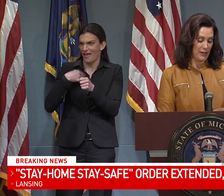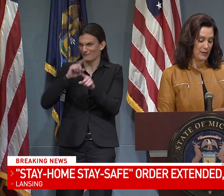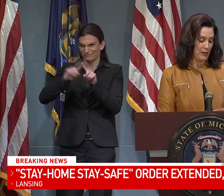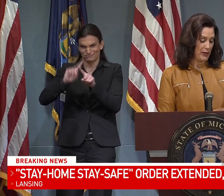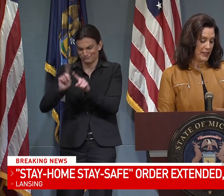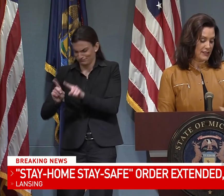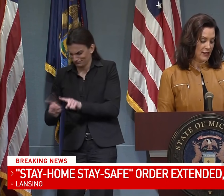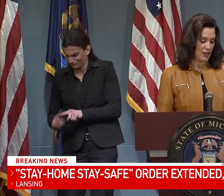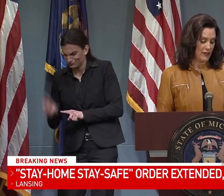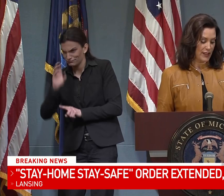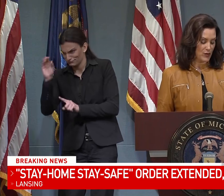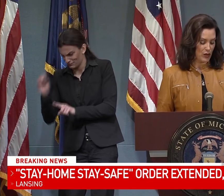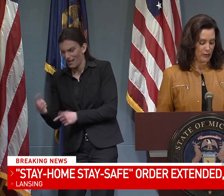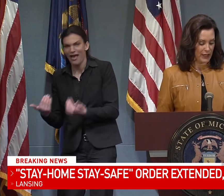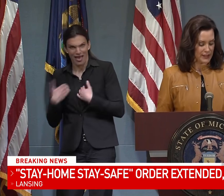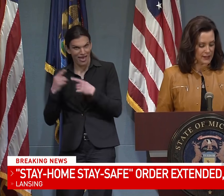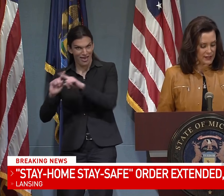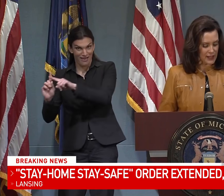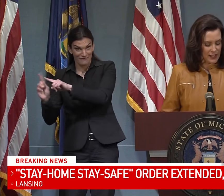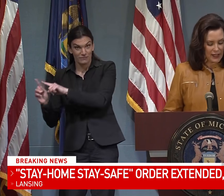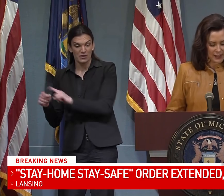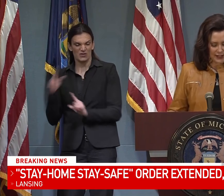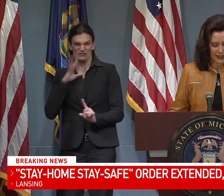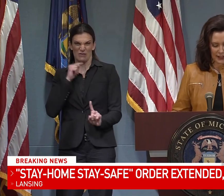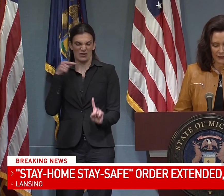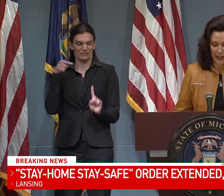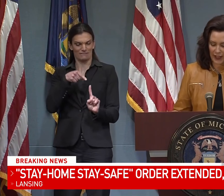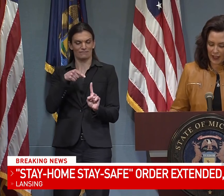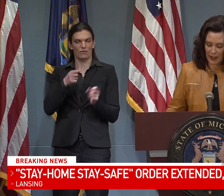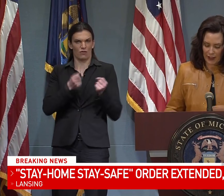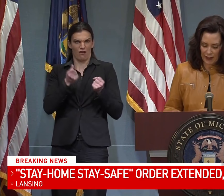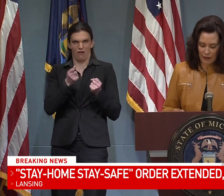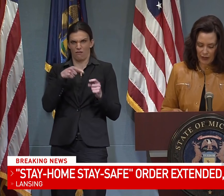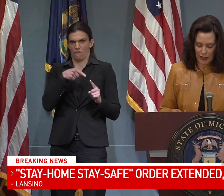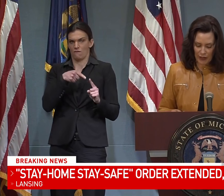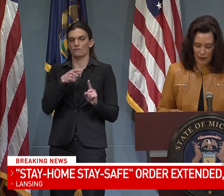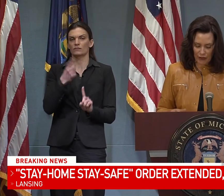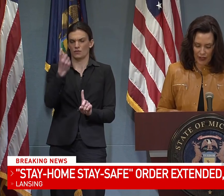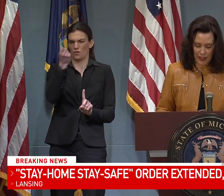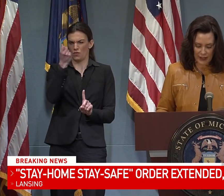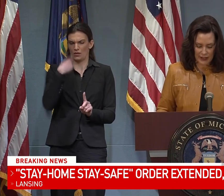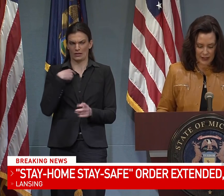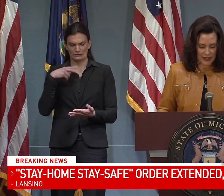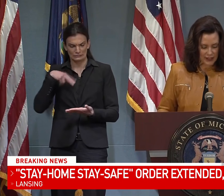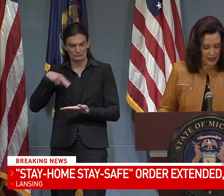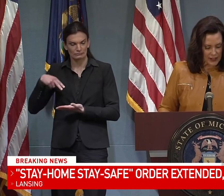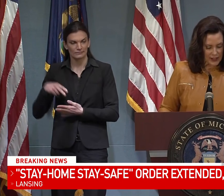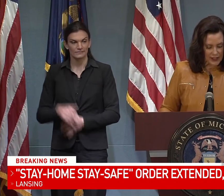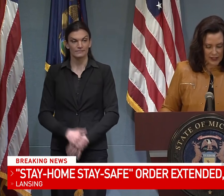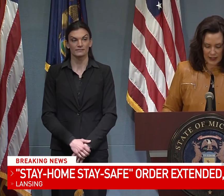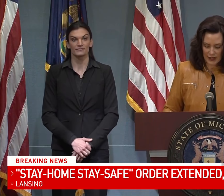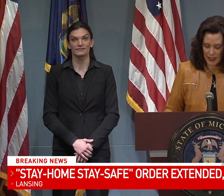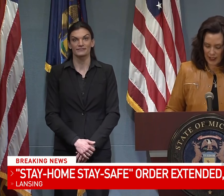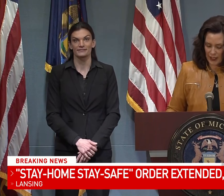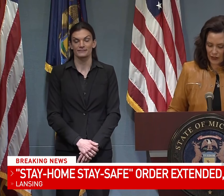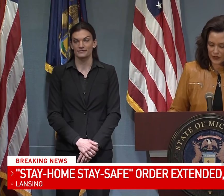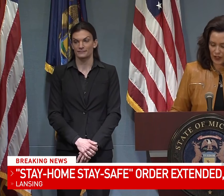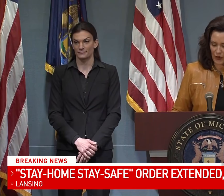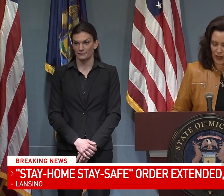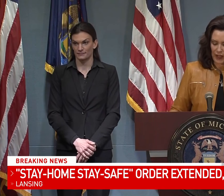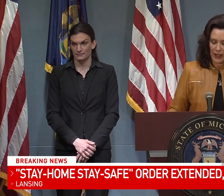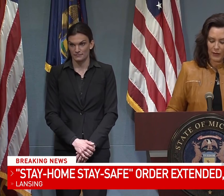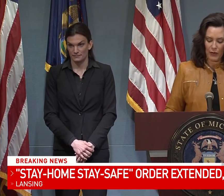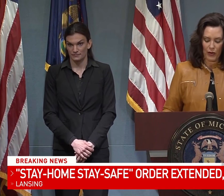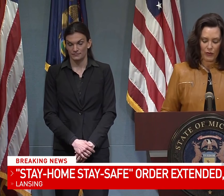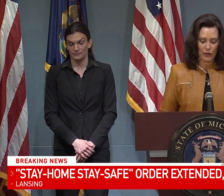protocols that must be in place in all of these workplaces. Let's see if I can pull up the right slide here.